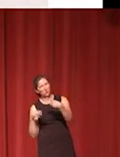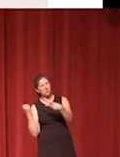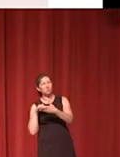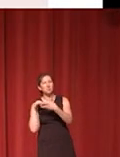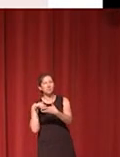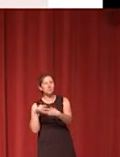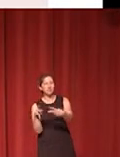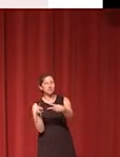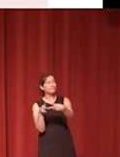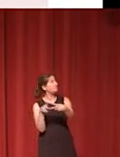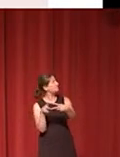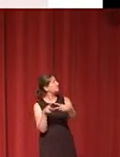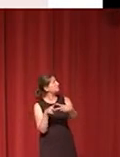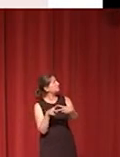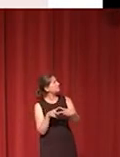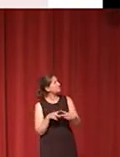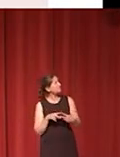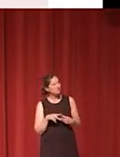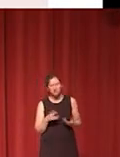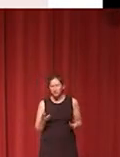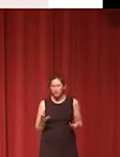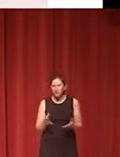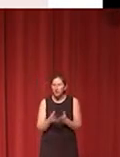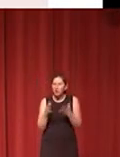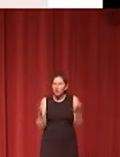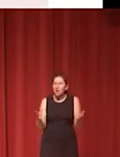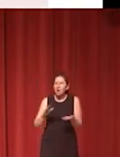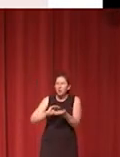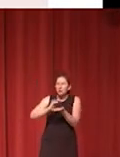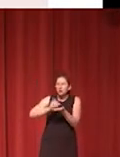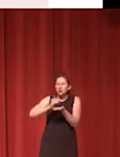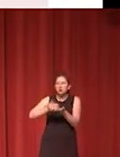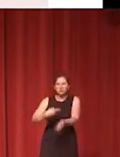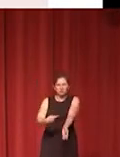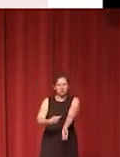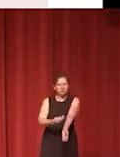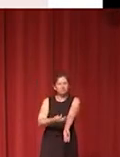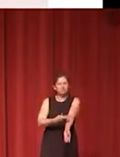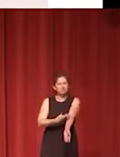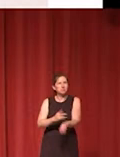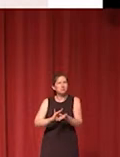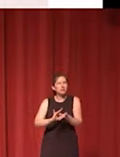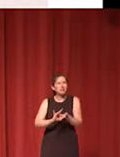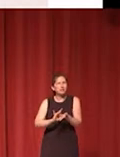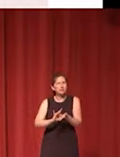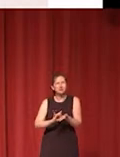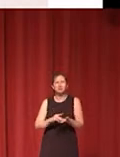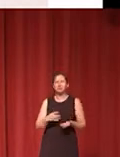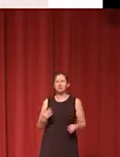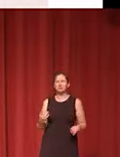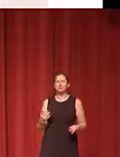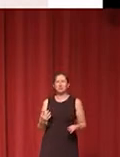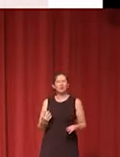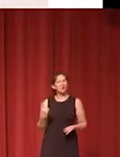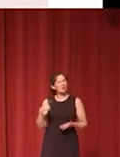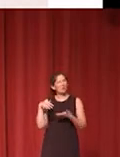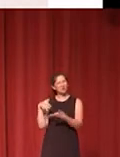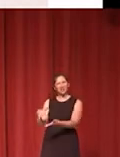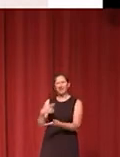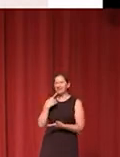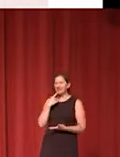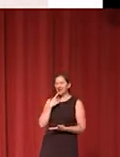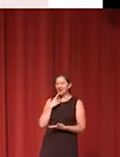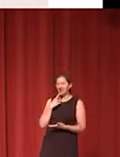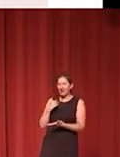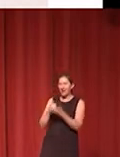When you looked at the doses of the medicines and whether it helped people's thinking abilities, one study didn't even show it helped people's thinking abilities at all,